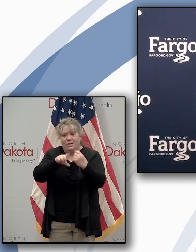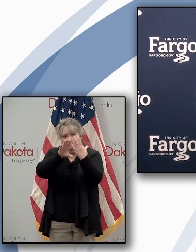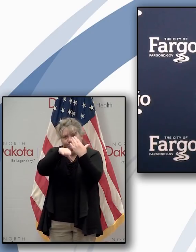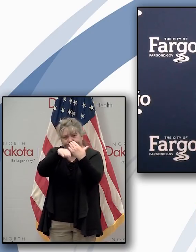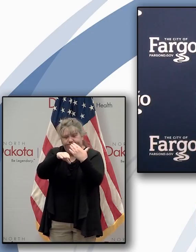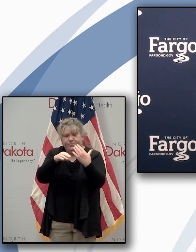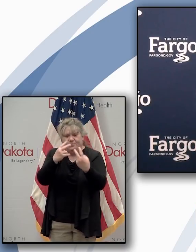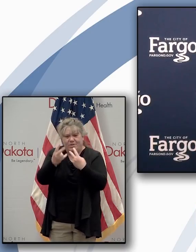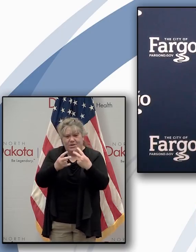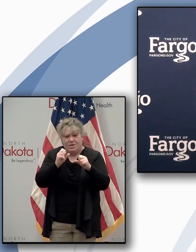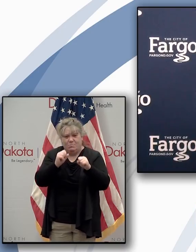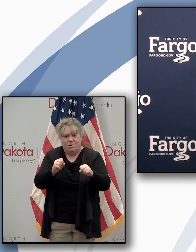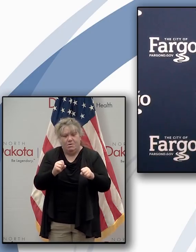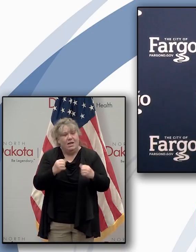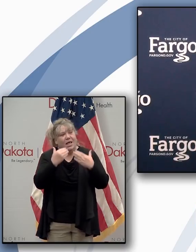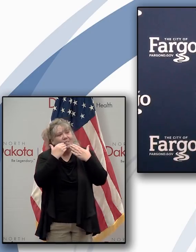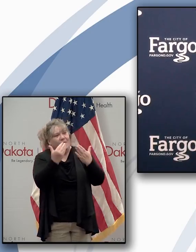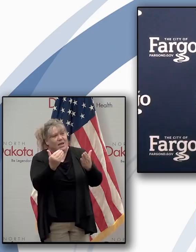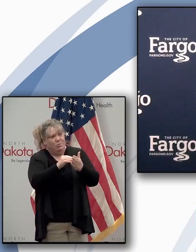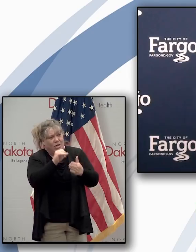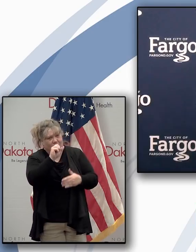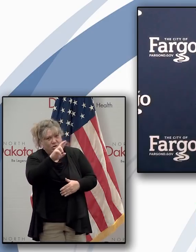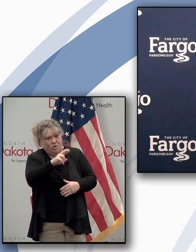And with that, thank you again, sir.